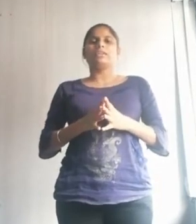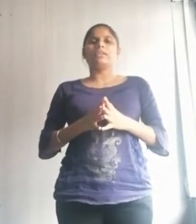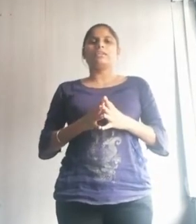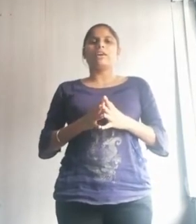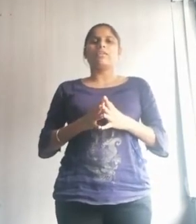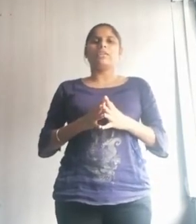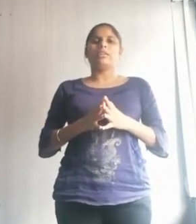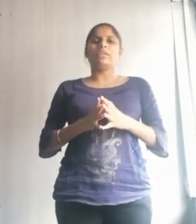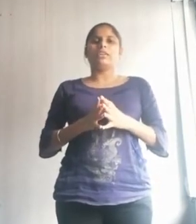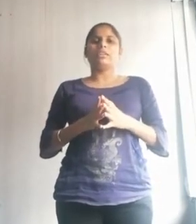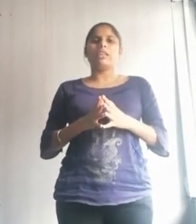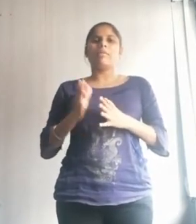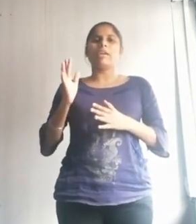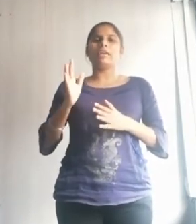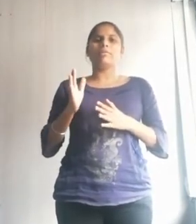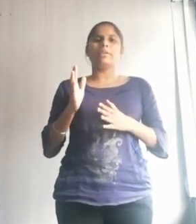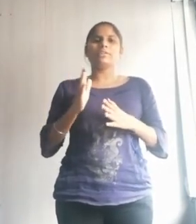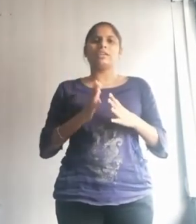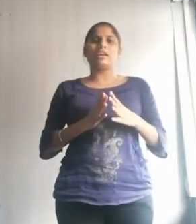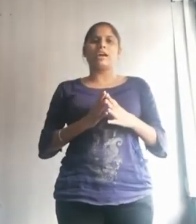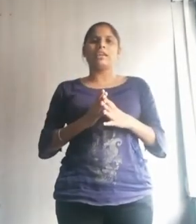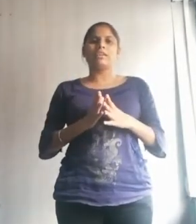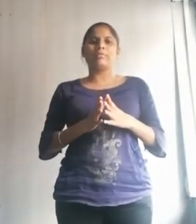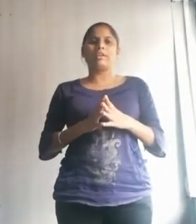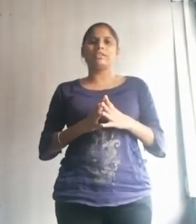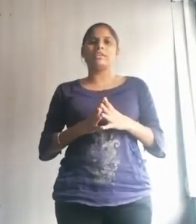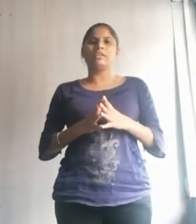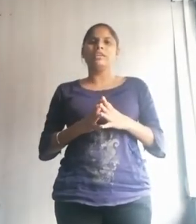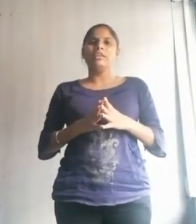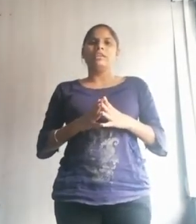a Java lambda expression or expression.